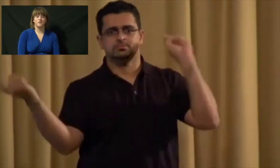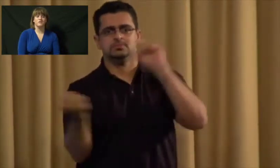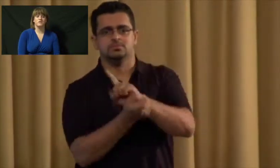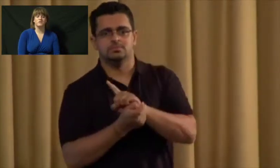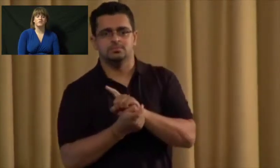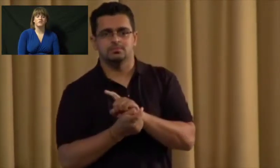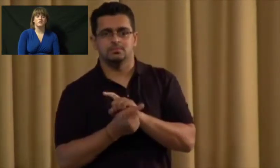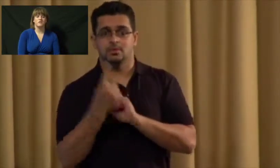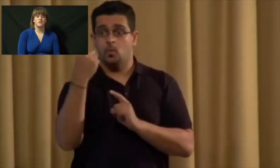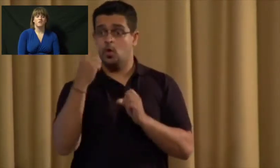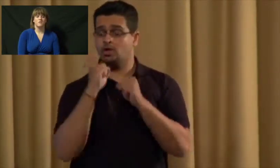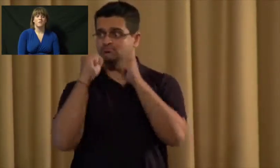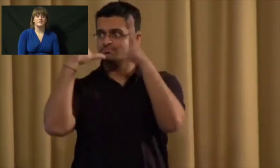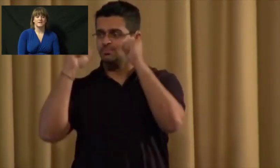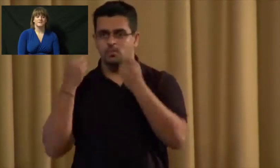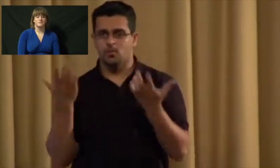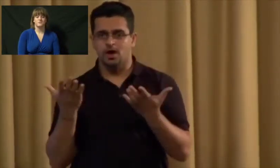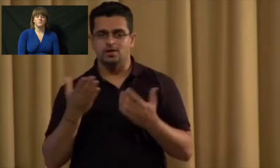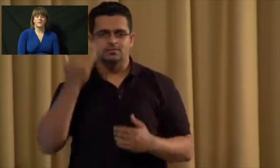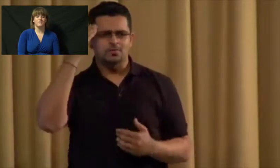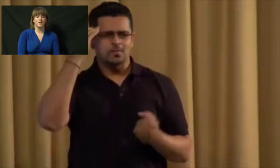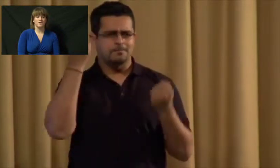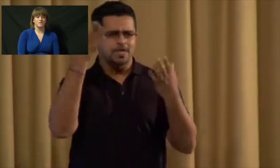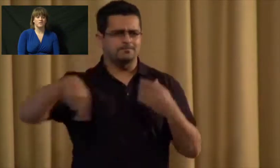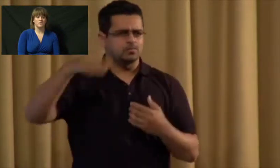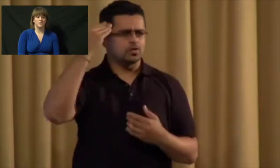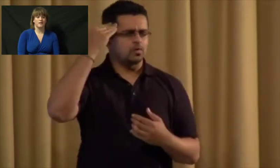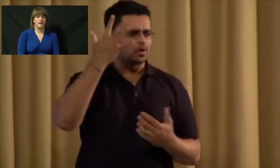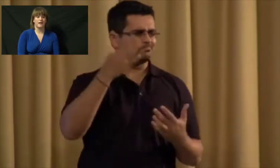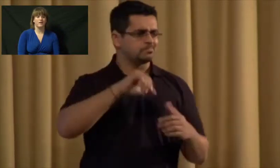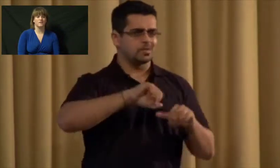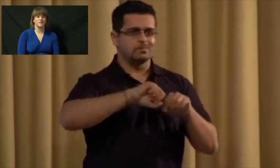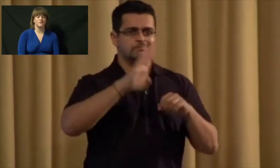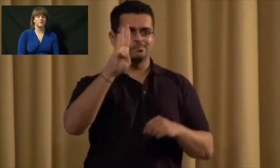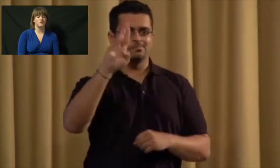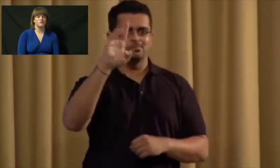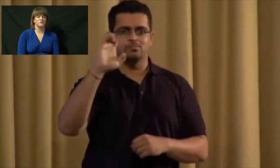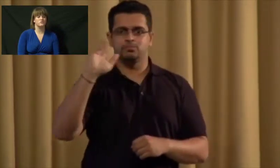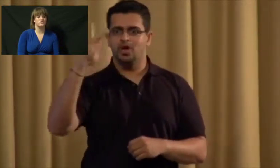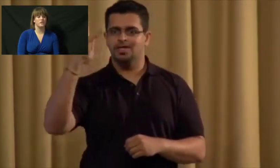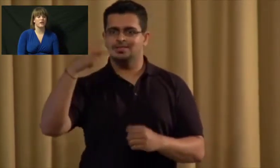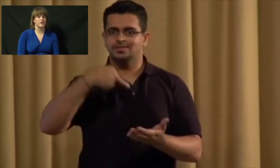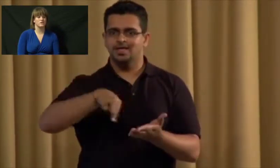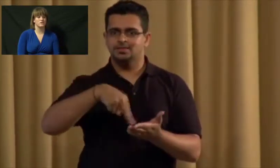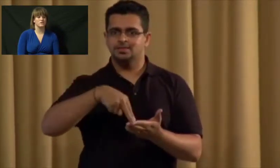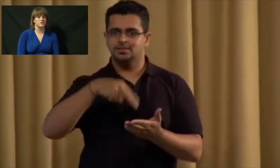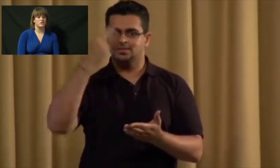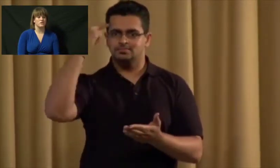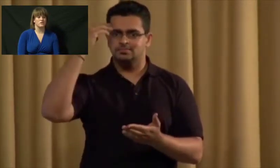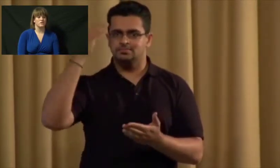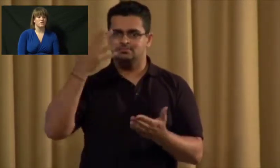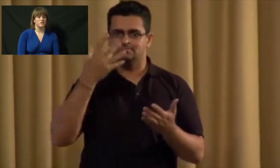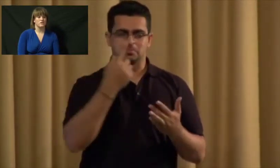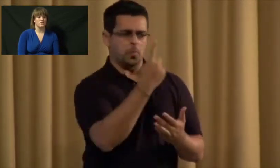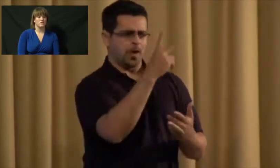more wanting to be involved. And all of a sudden you saw this huge change.